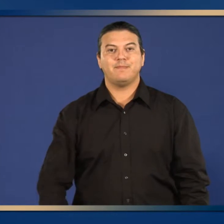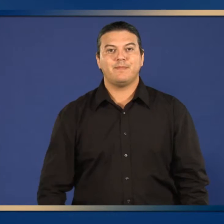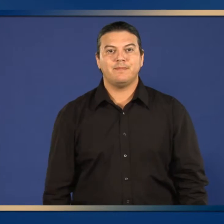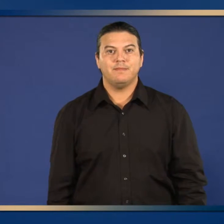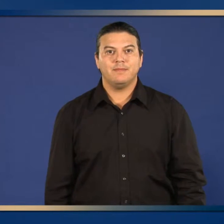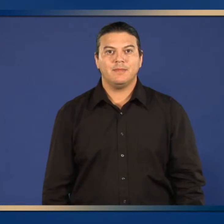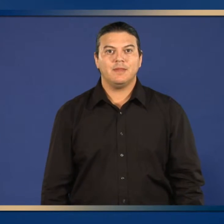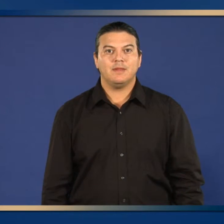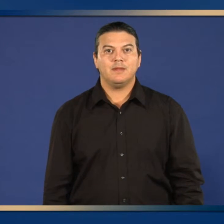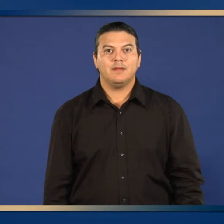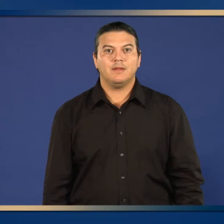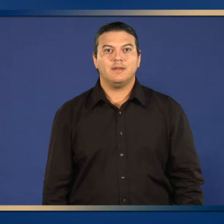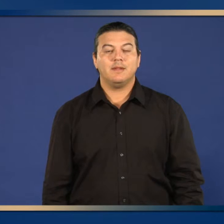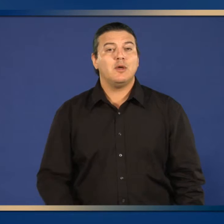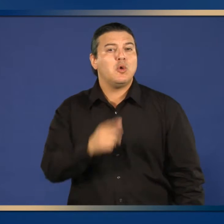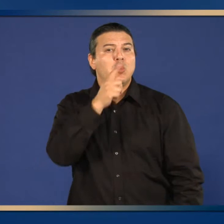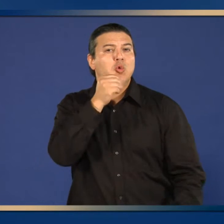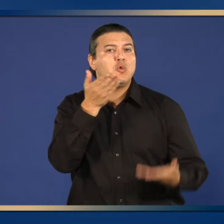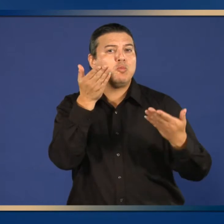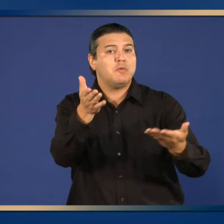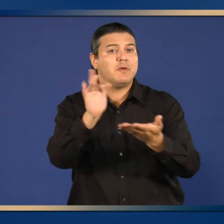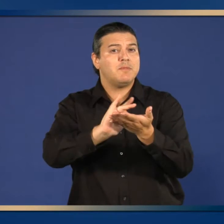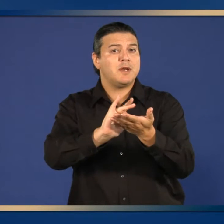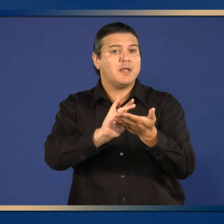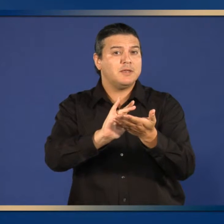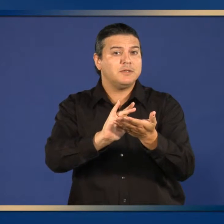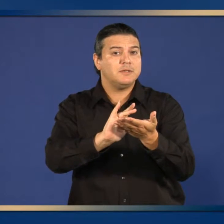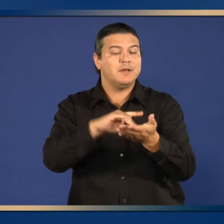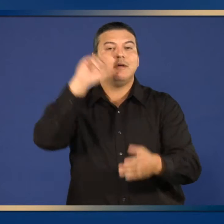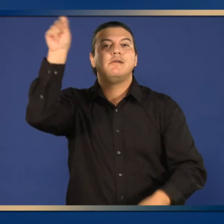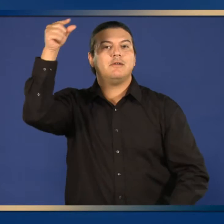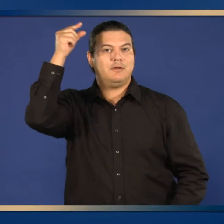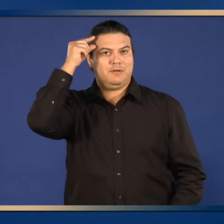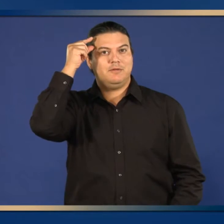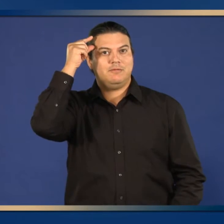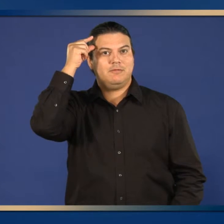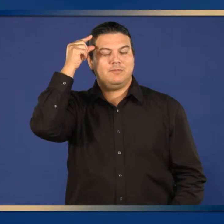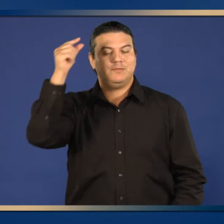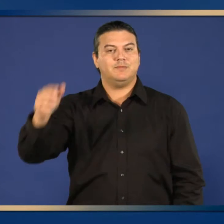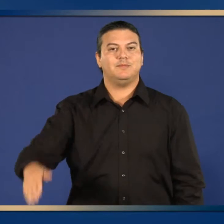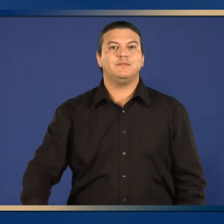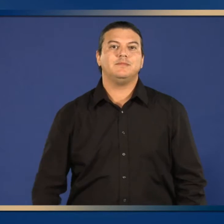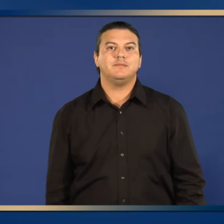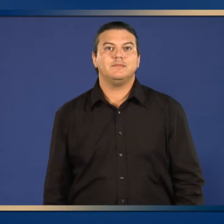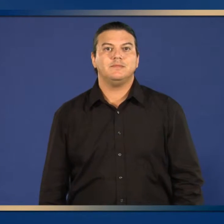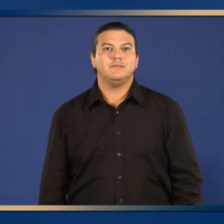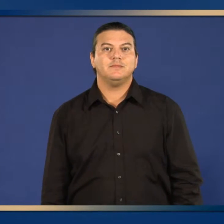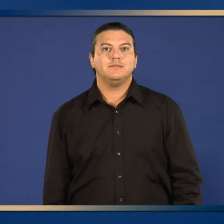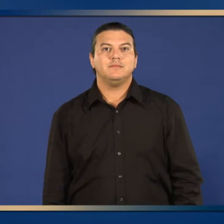you. The medications are provided from the government.